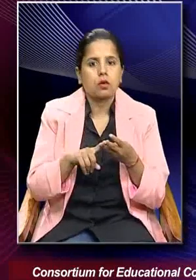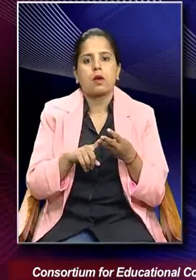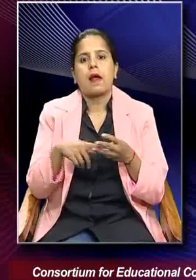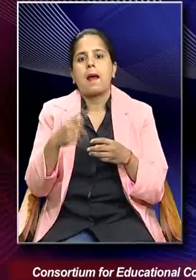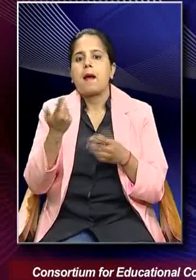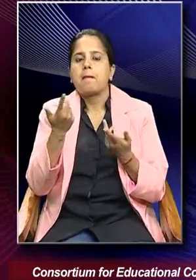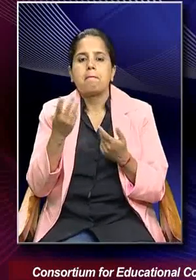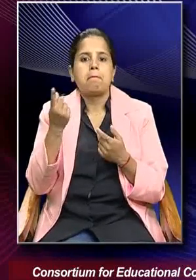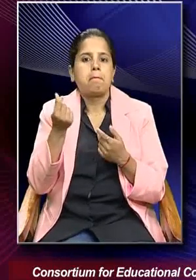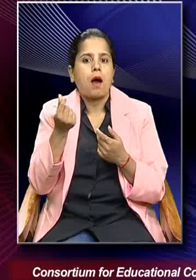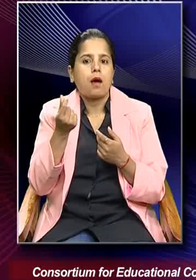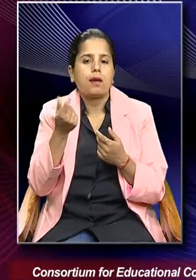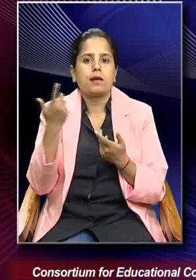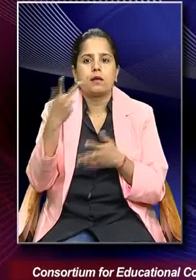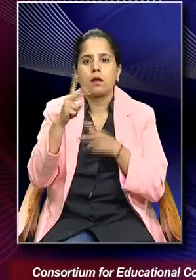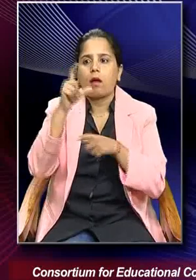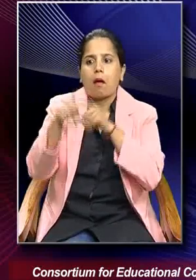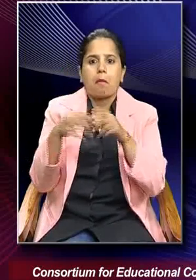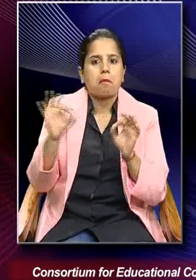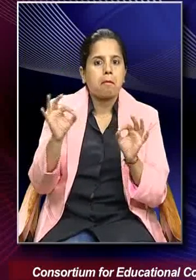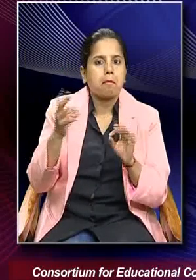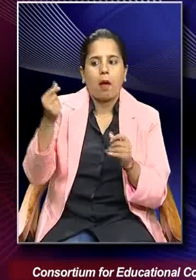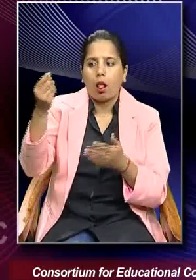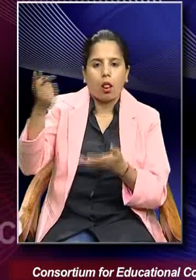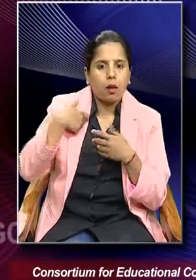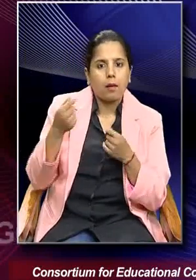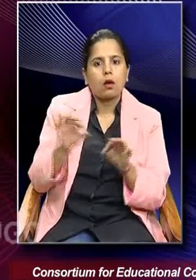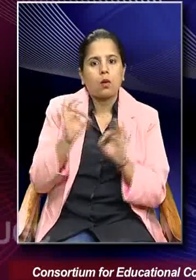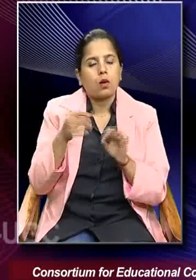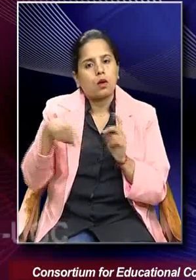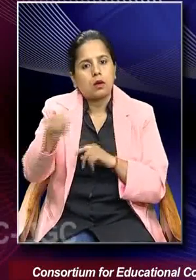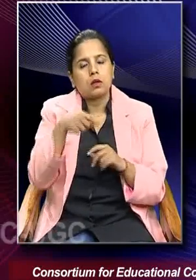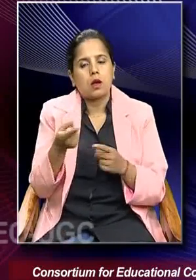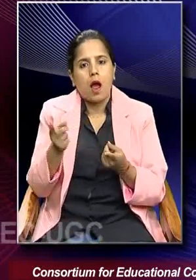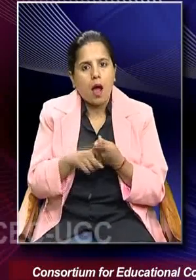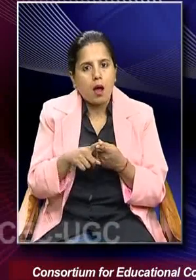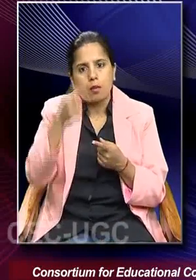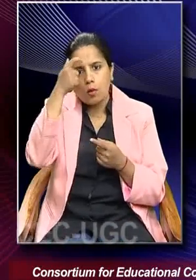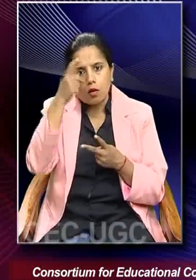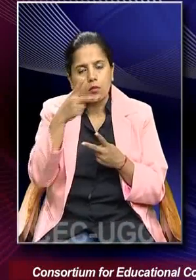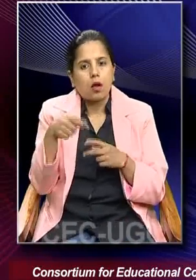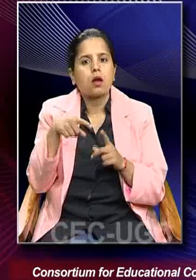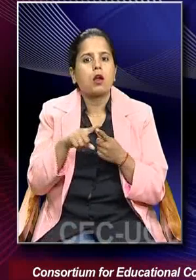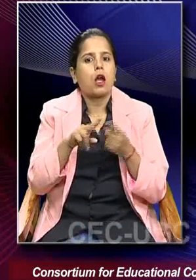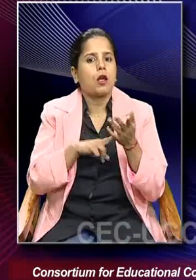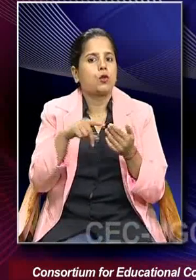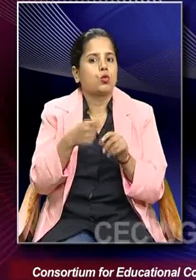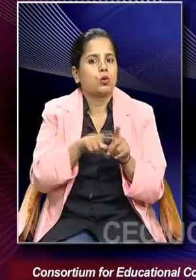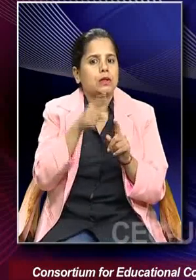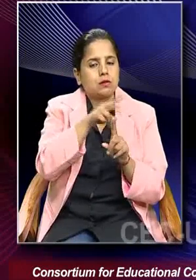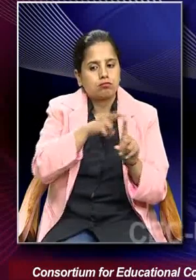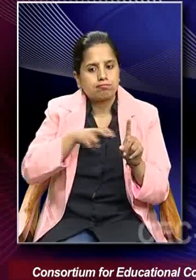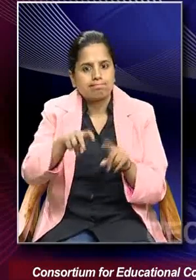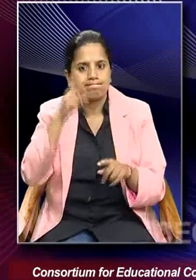capital. Therefore, to undergo these targets and to undergo energy transition to renewable and